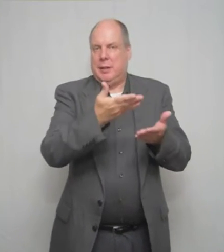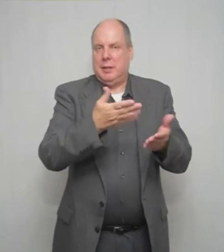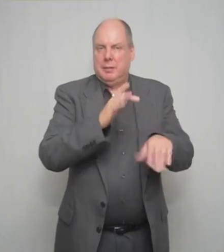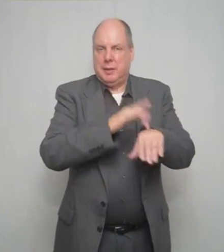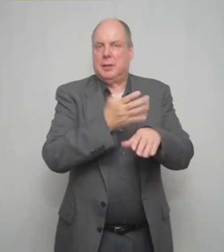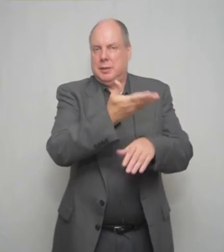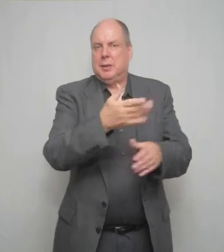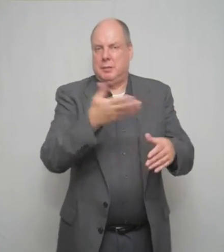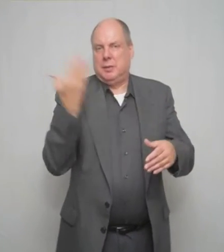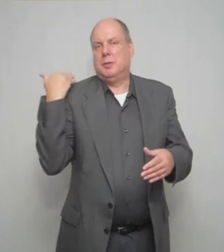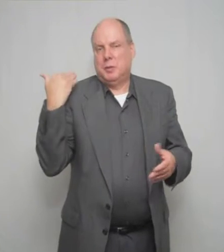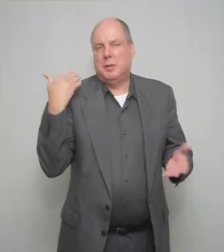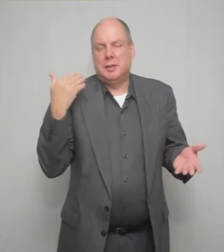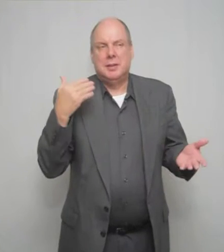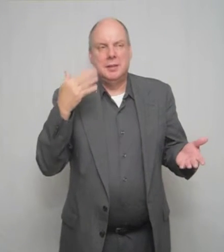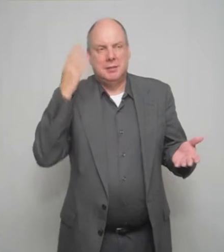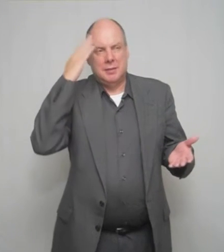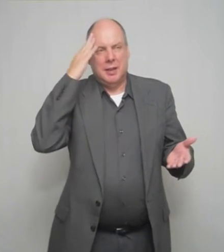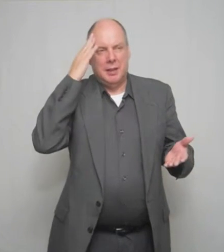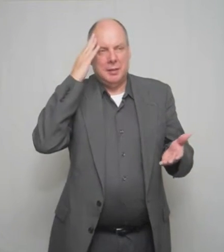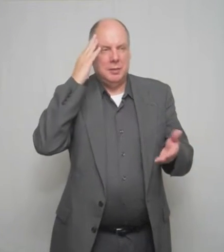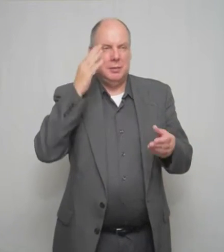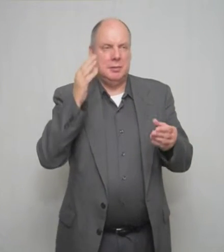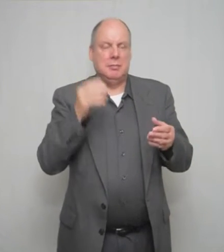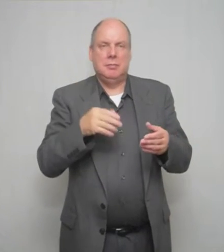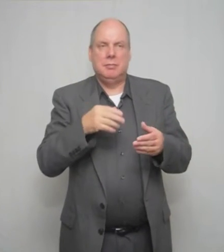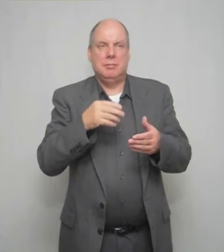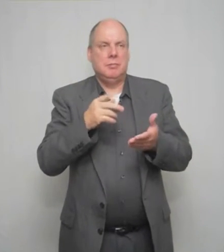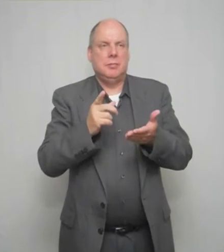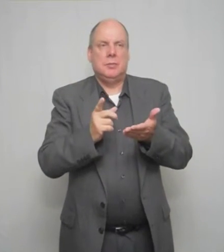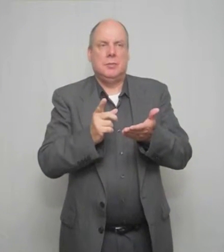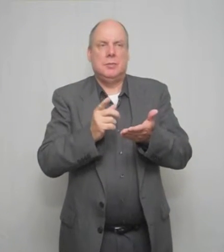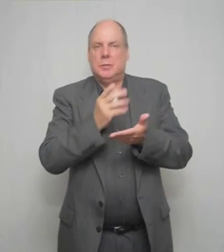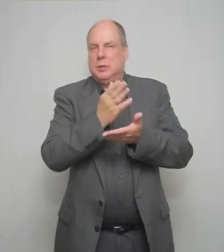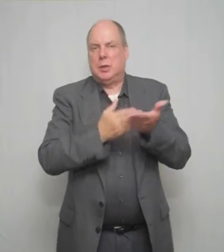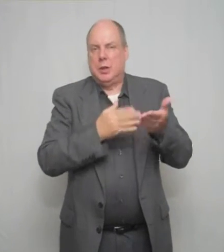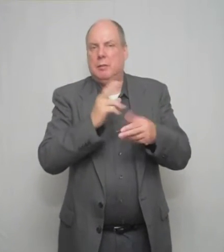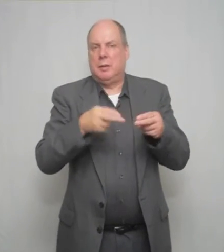so I had been there before. So I know a lot about the country.